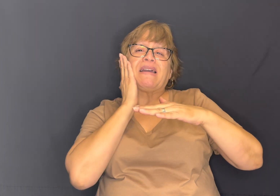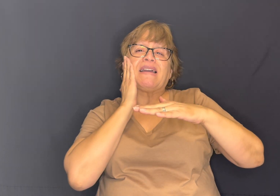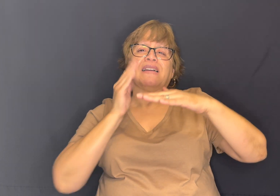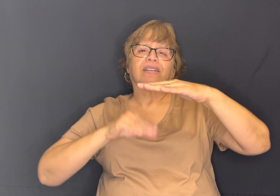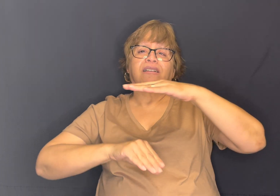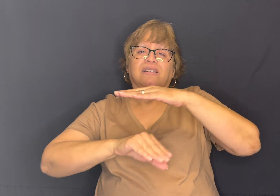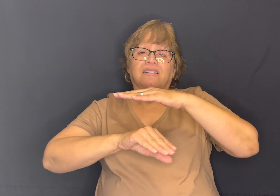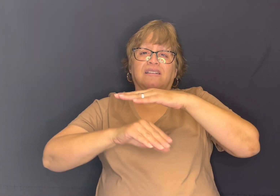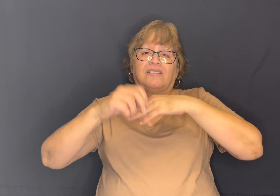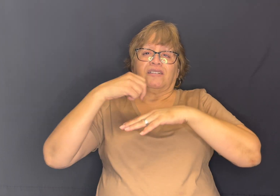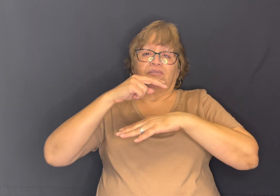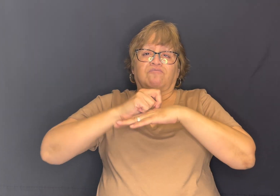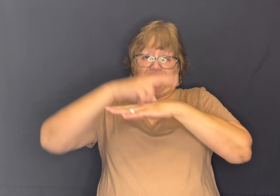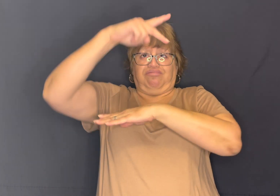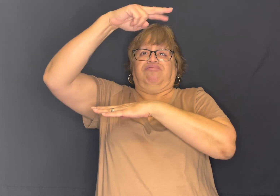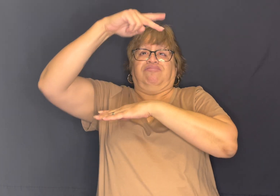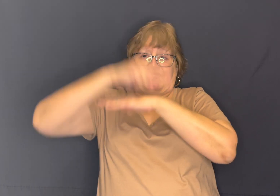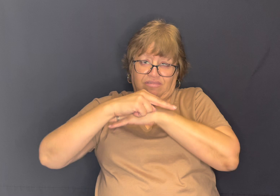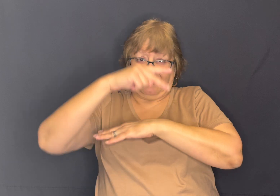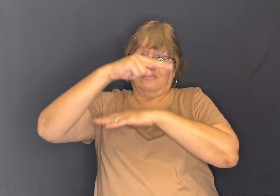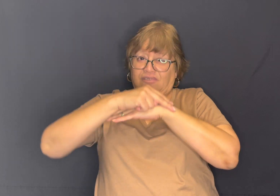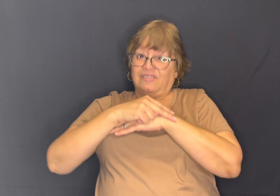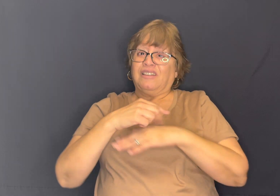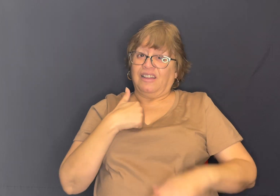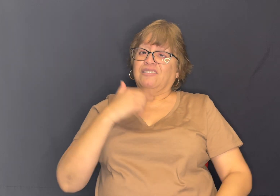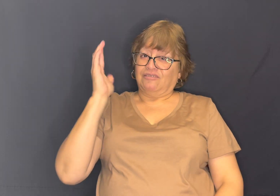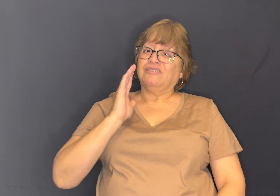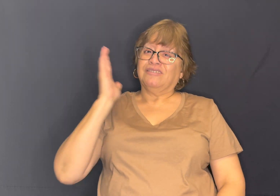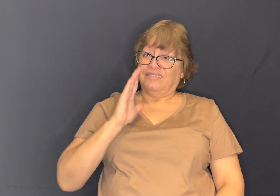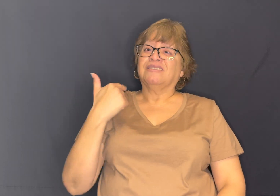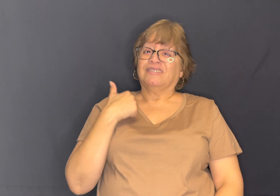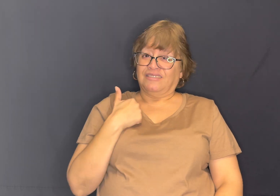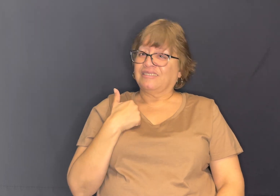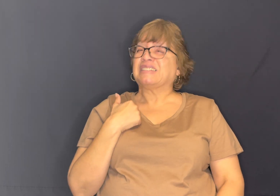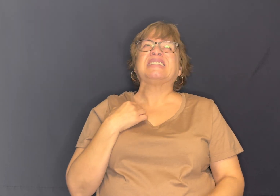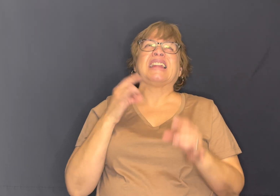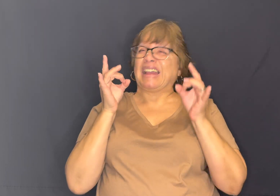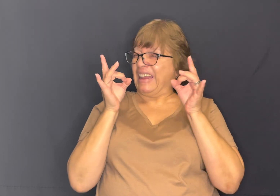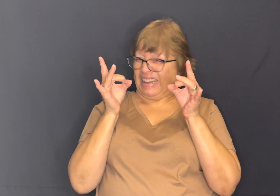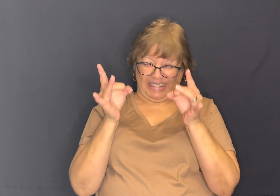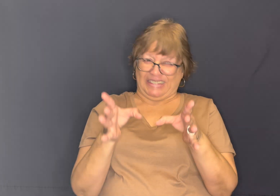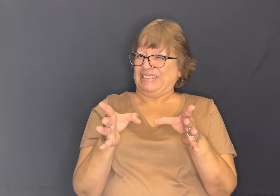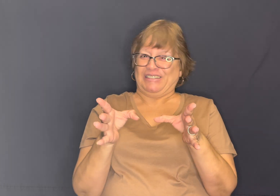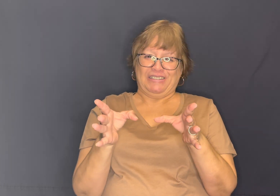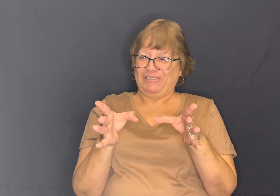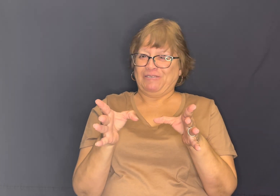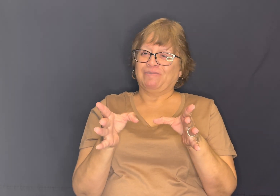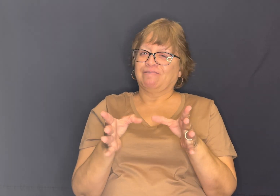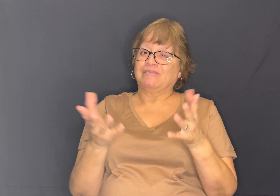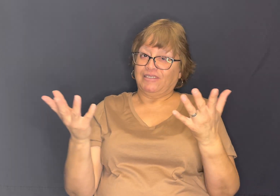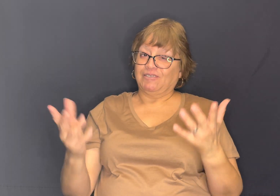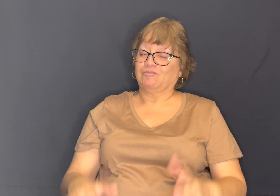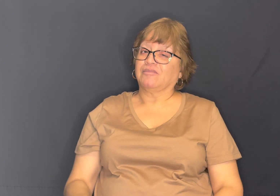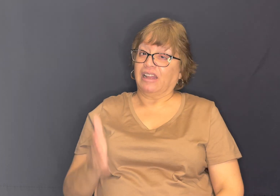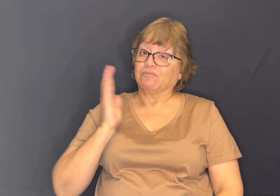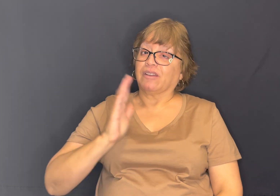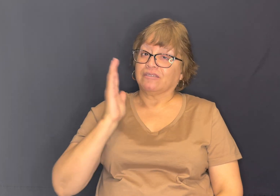thick, and you'd put it under the bed, and it would vibrate and, cause you to wake up. Oh, I hated